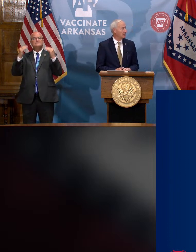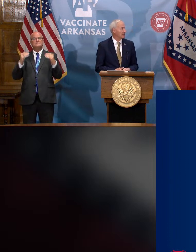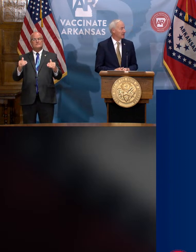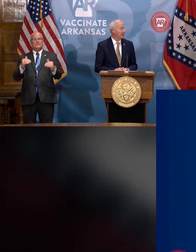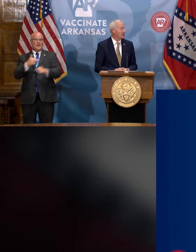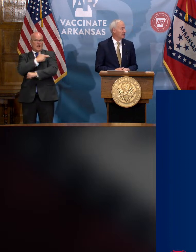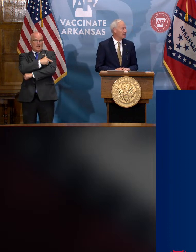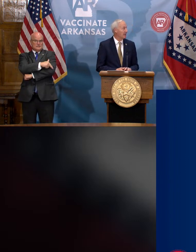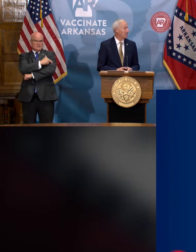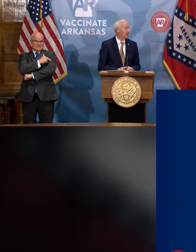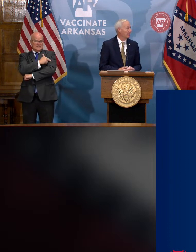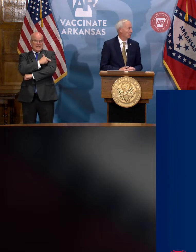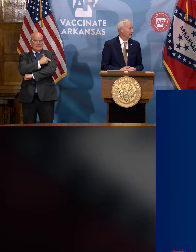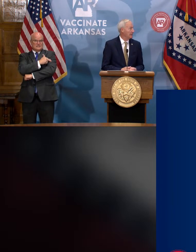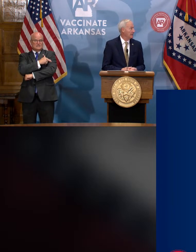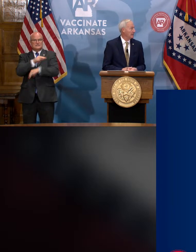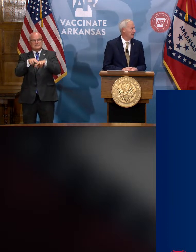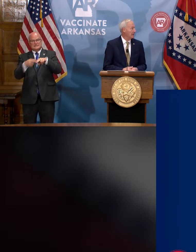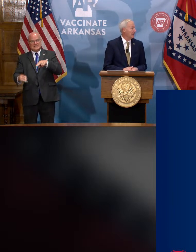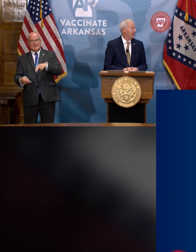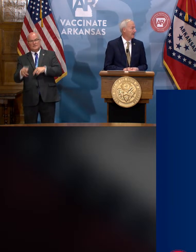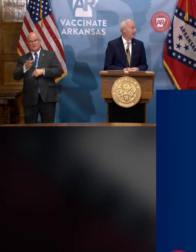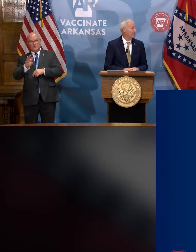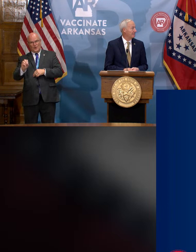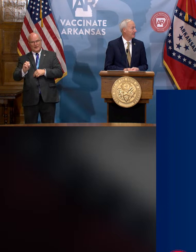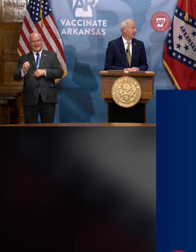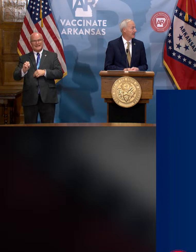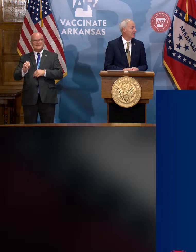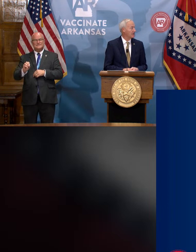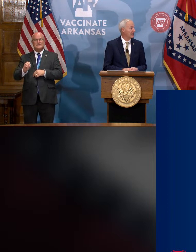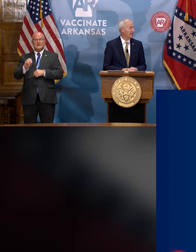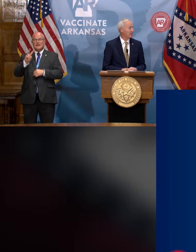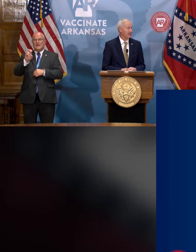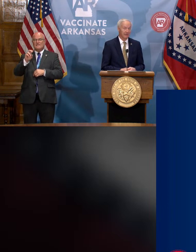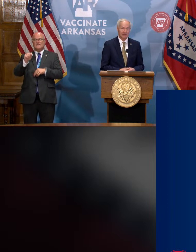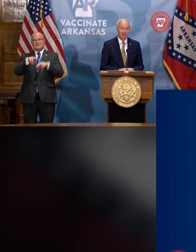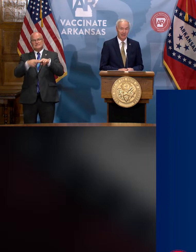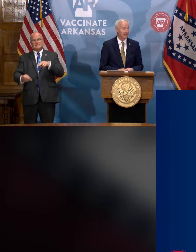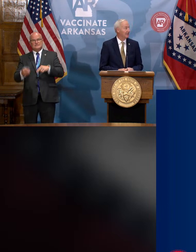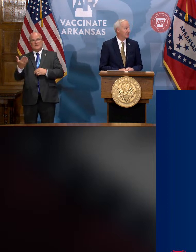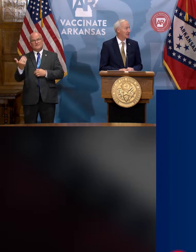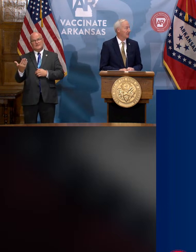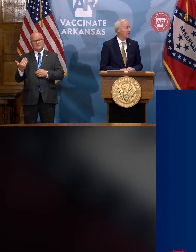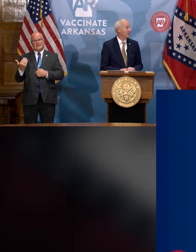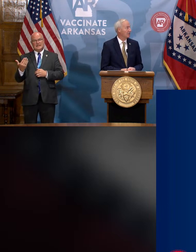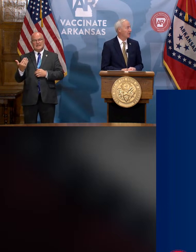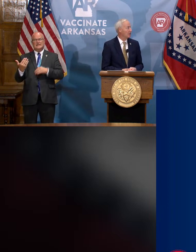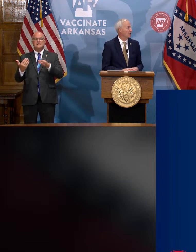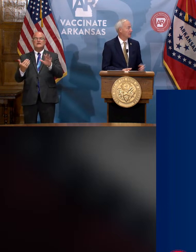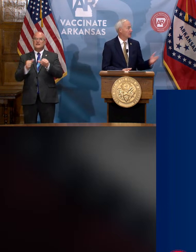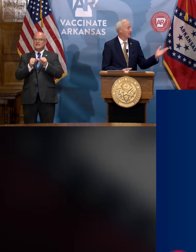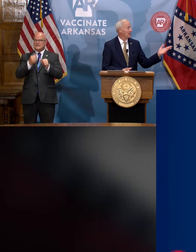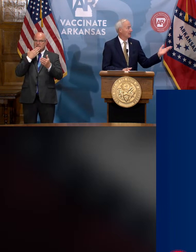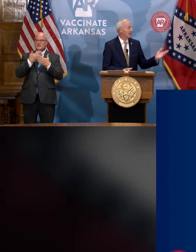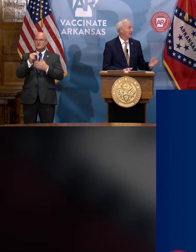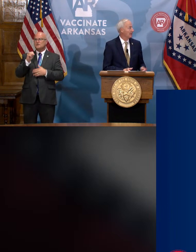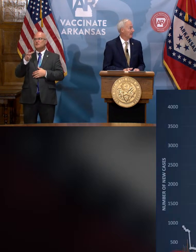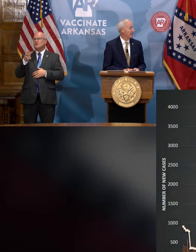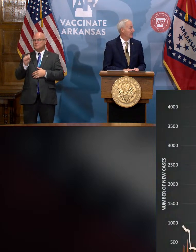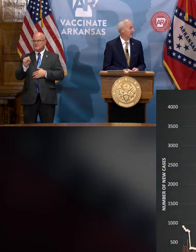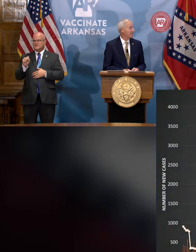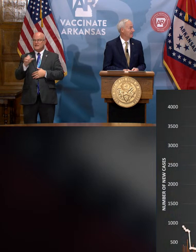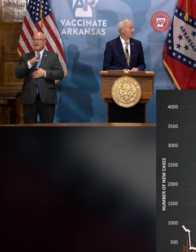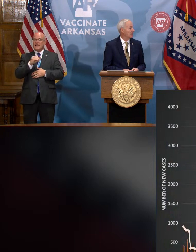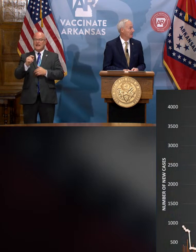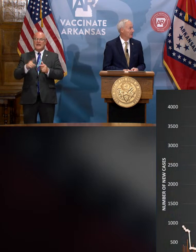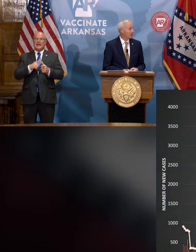the hospitalizations down by 40, ventilators down by 15. Continued good news.